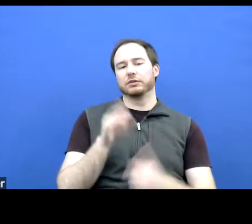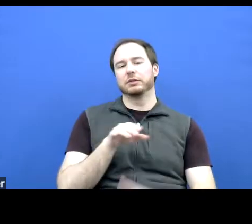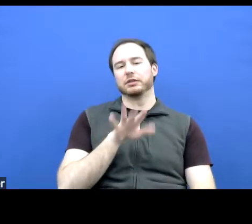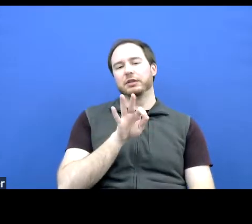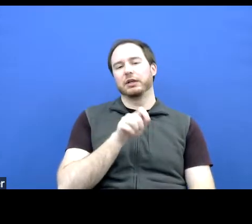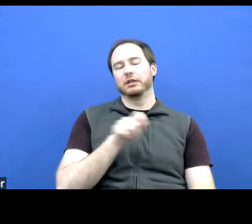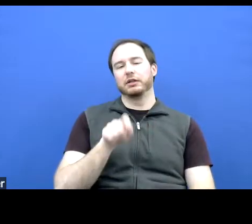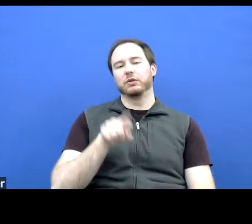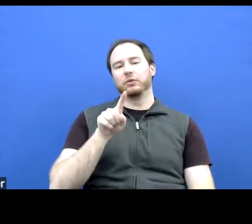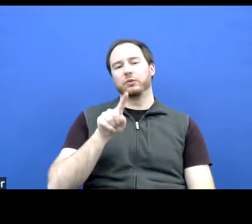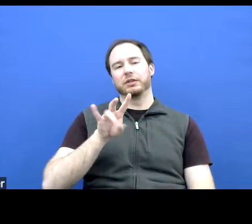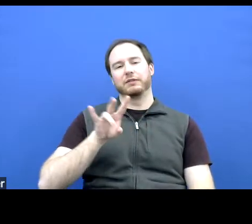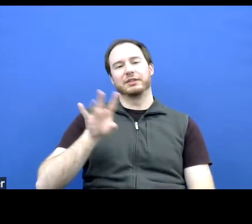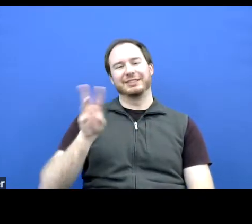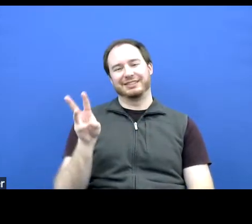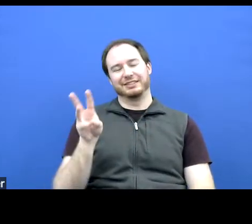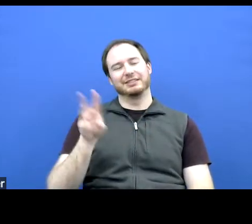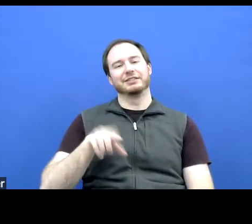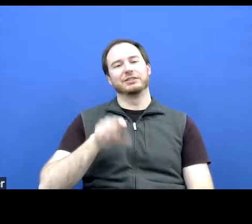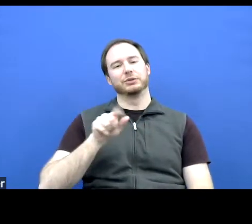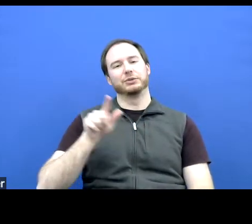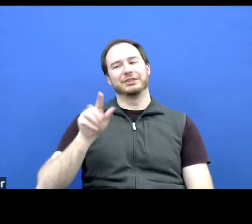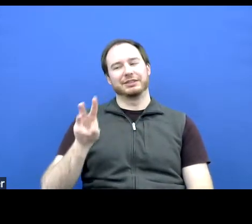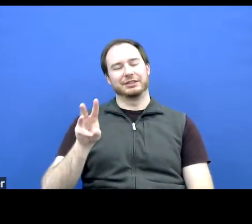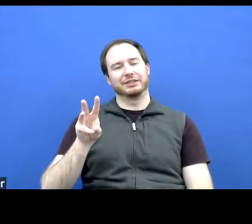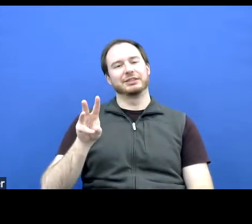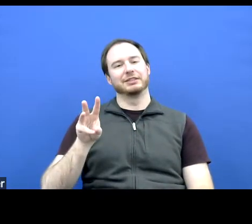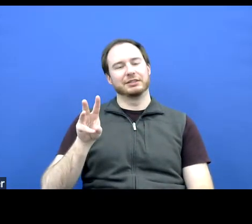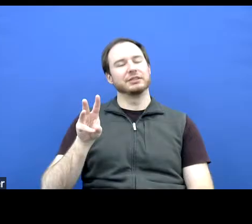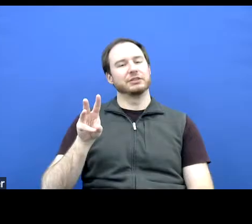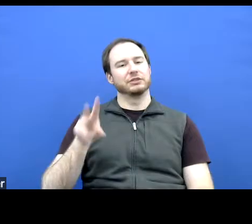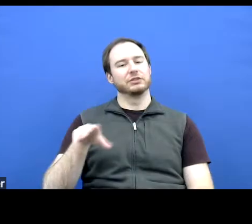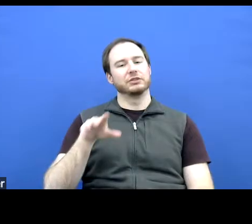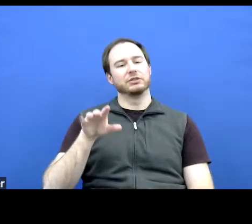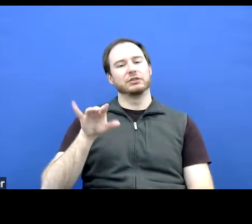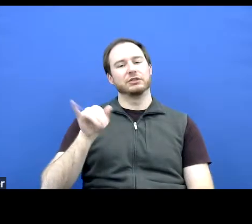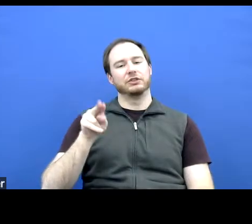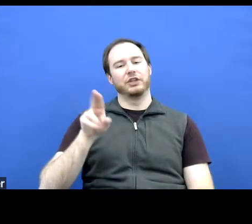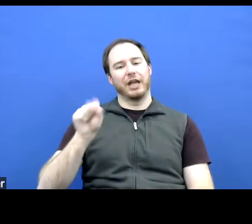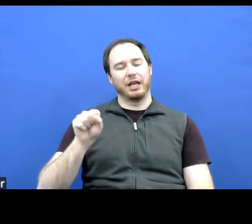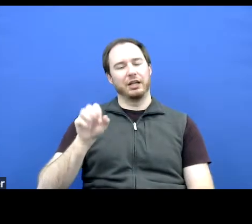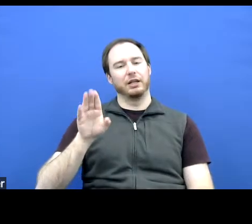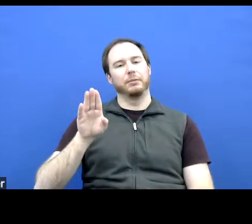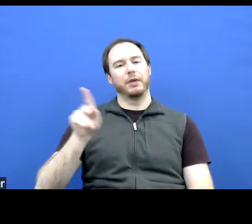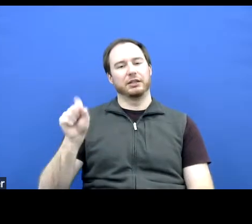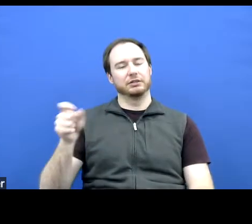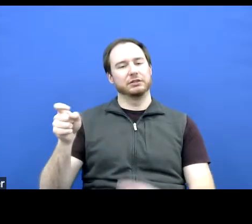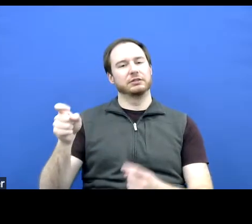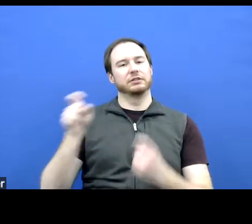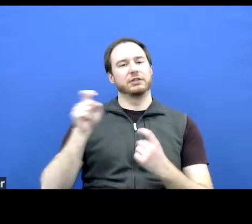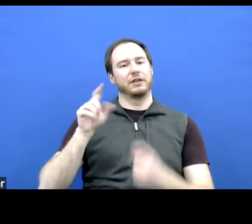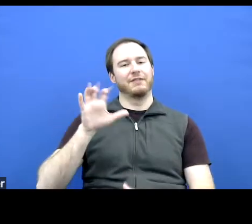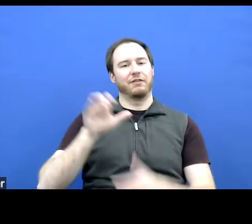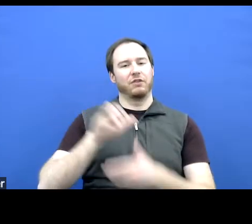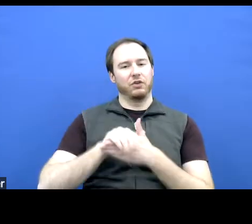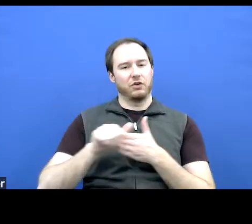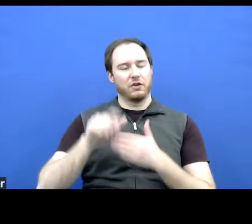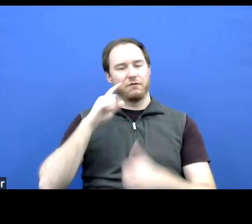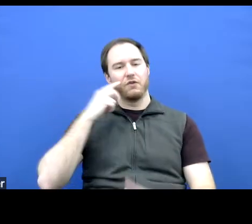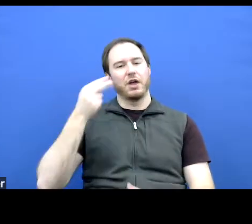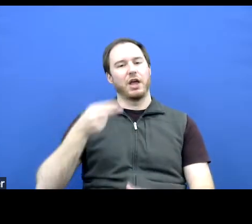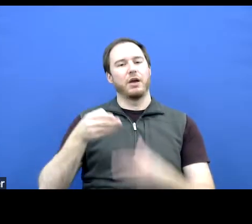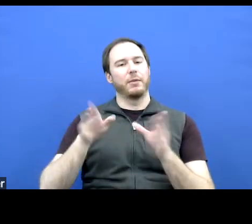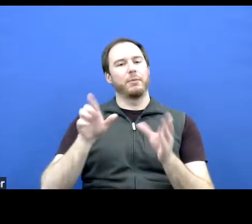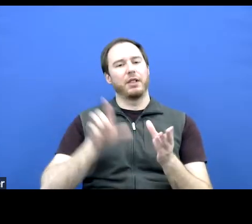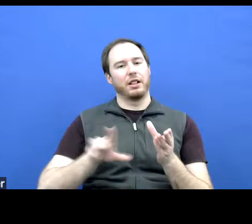resolution 9-176, 2026. Whereas Janice Butts has donated $500 to the Henrietta